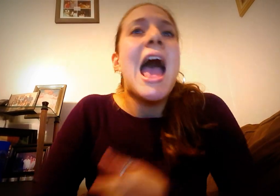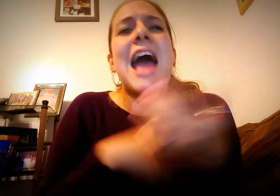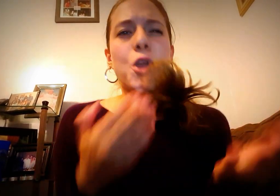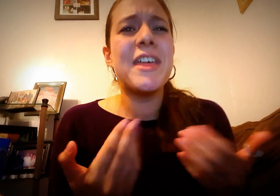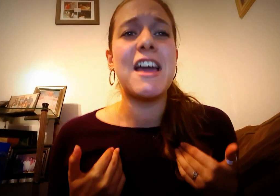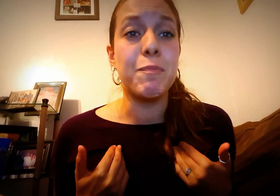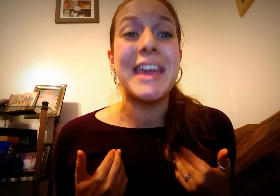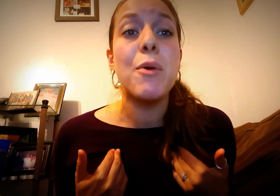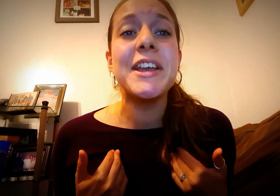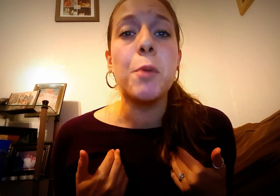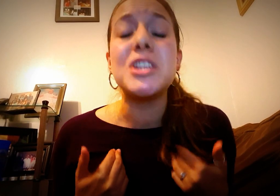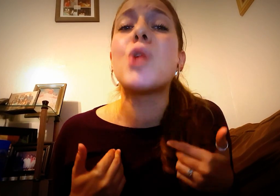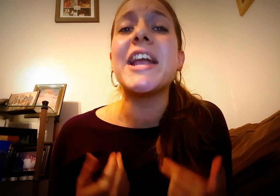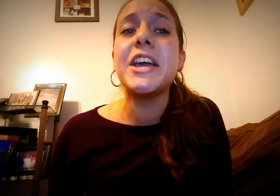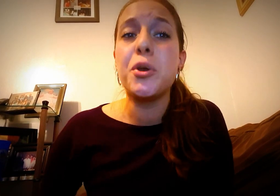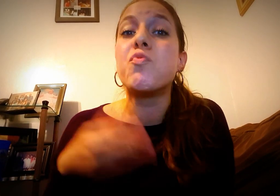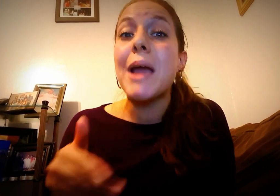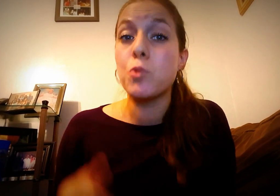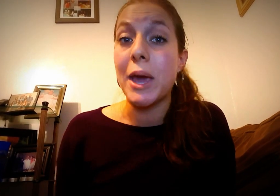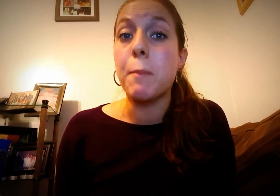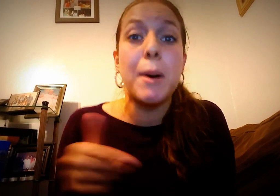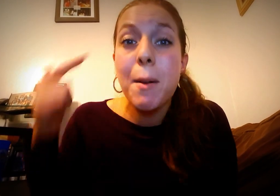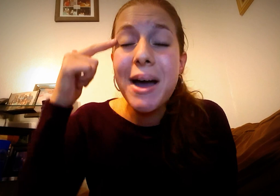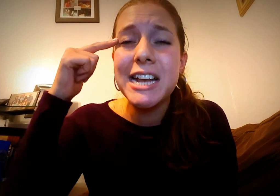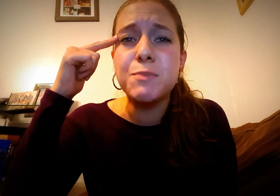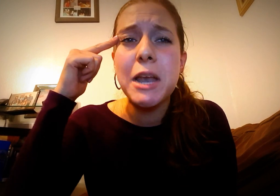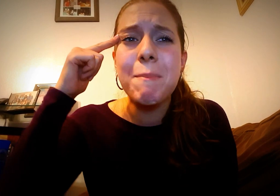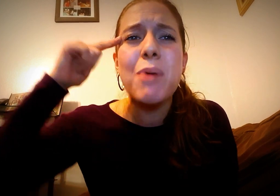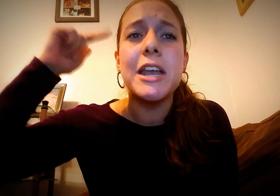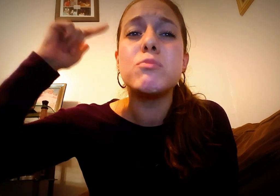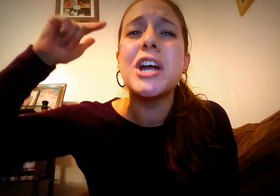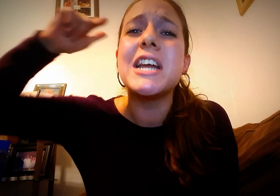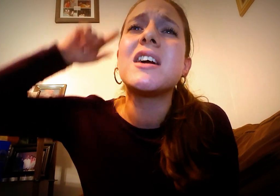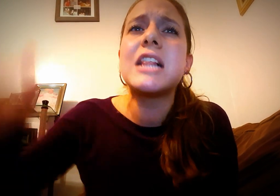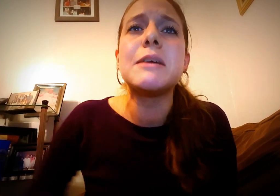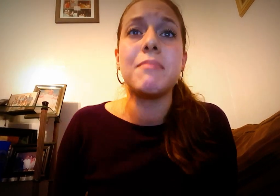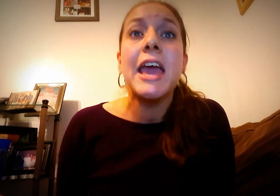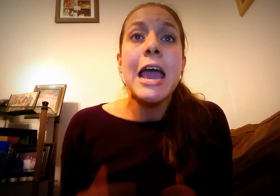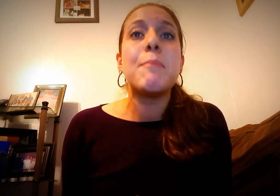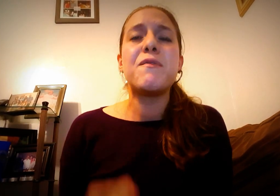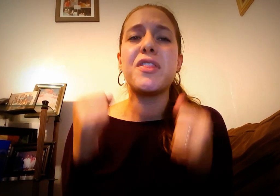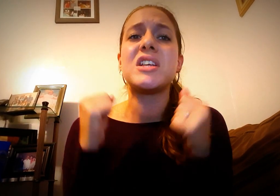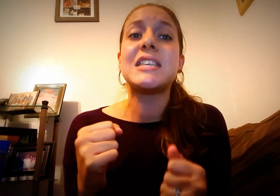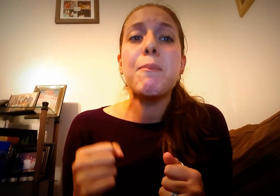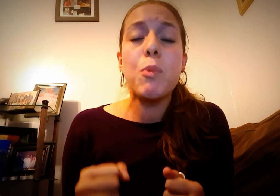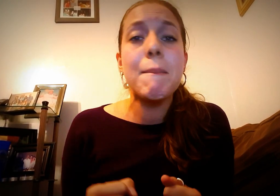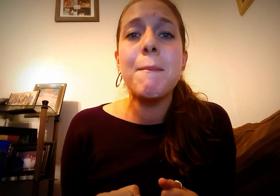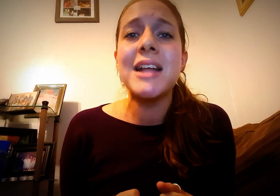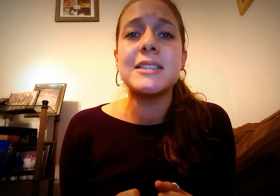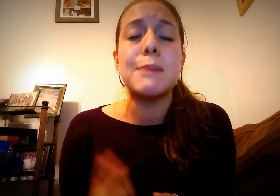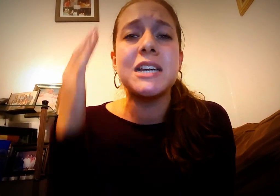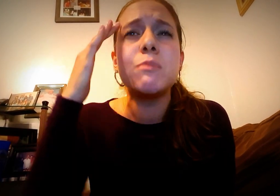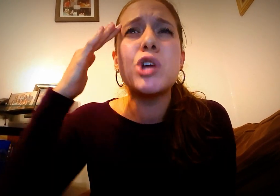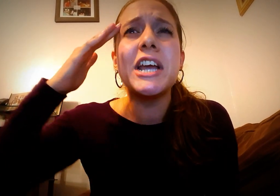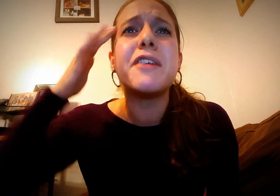I know they have been counting on me, trying to rhyme quick, but my mind has been a mountain, I'm trying to climb it. Aiming for the top where my mind stopped, and I'm trying to